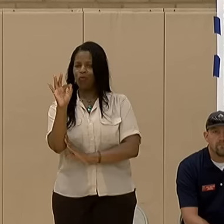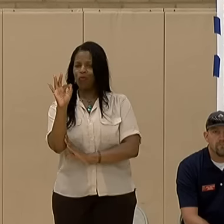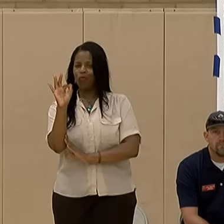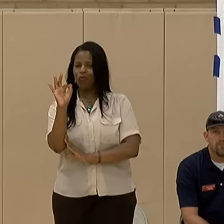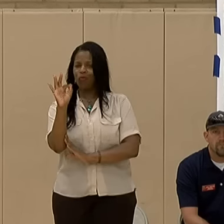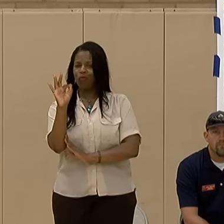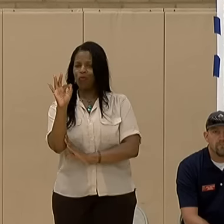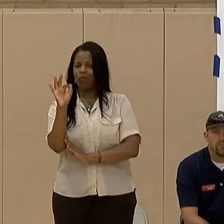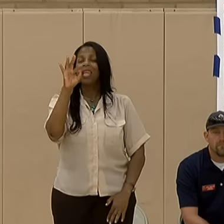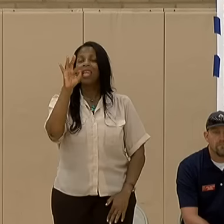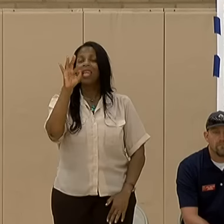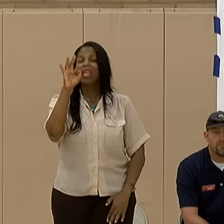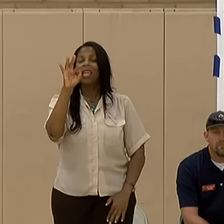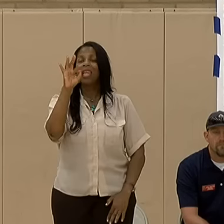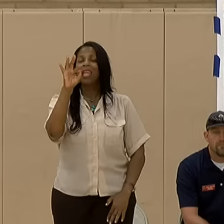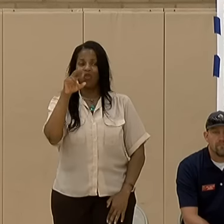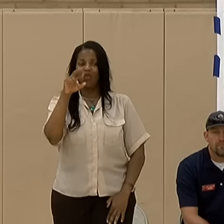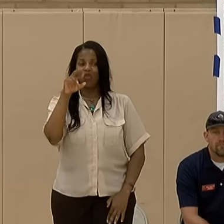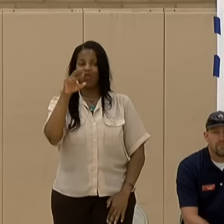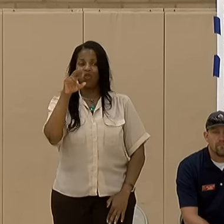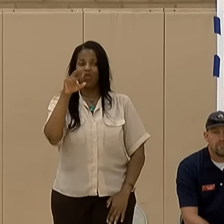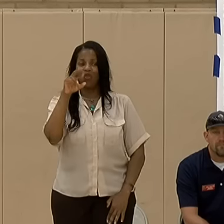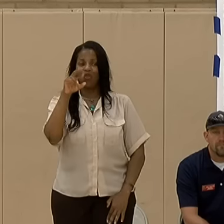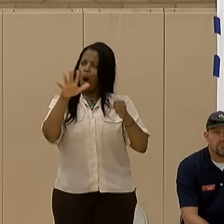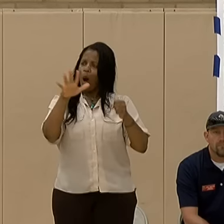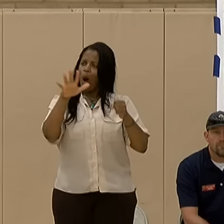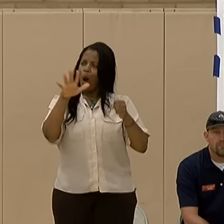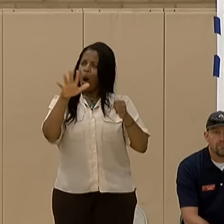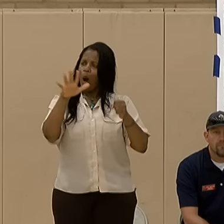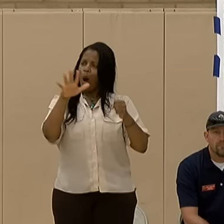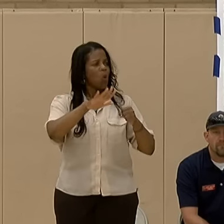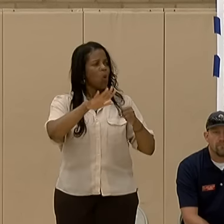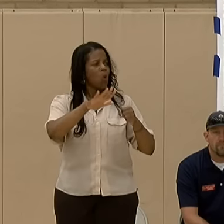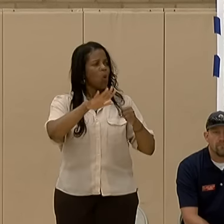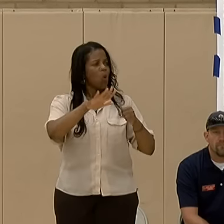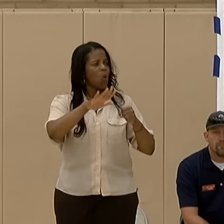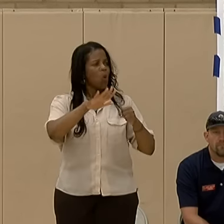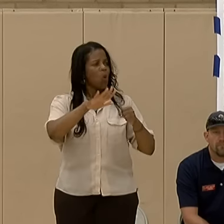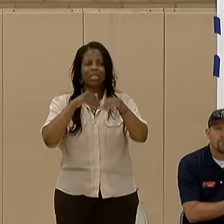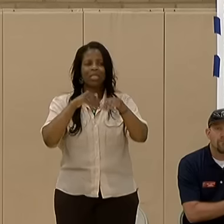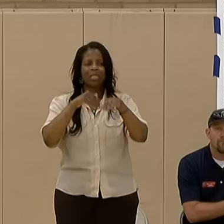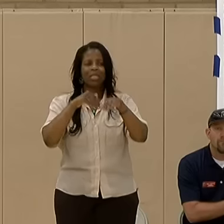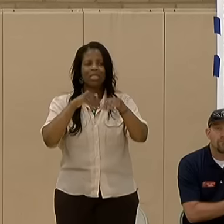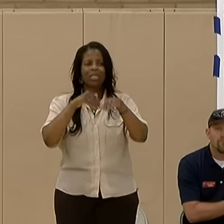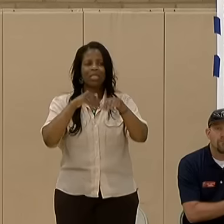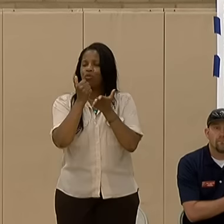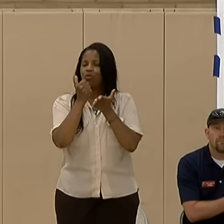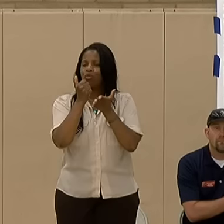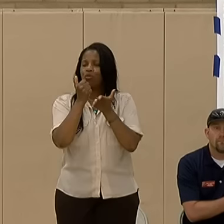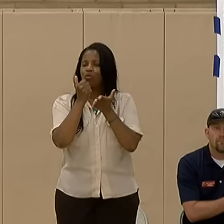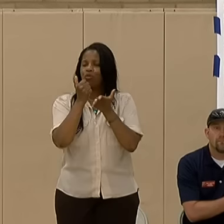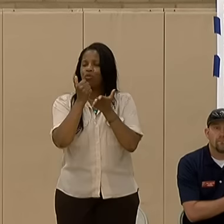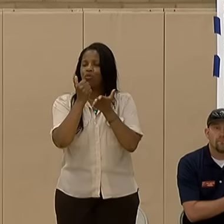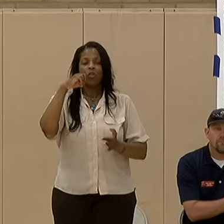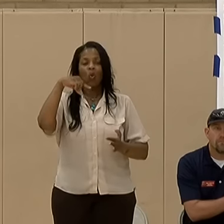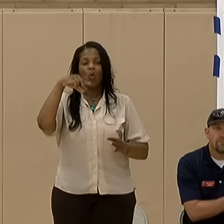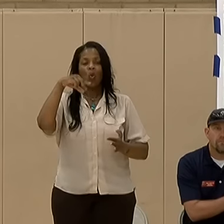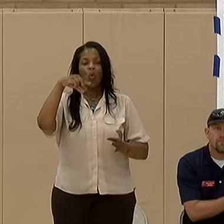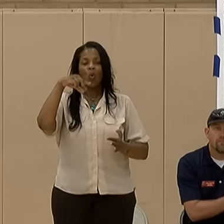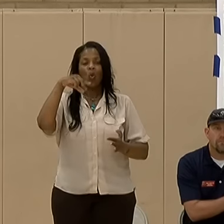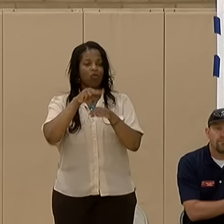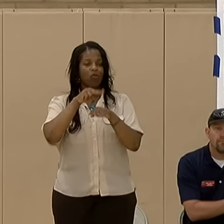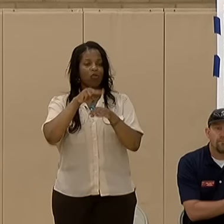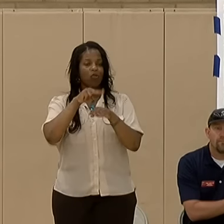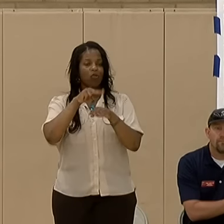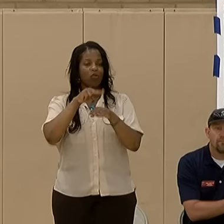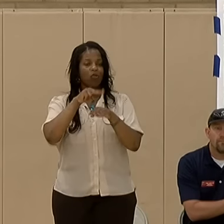Taft, Fraser Park. All those fire stations were sending equipment. The Sequoia National Forest, the Bureau of Land Management,